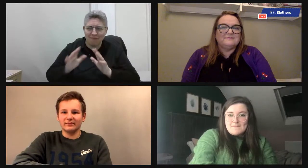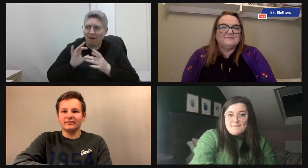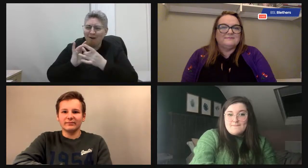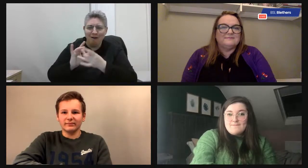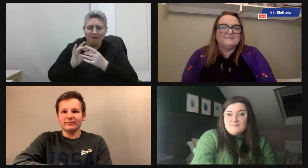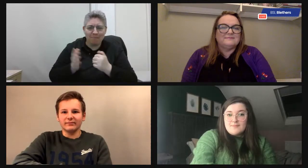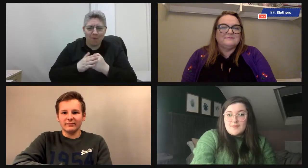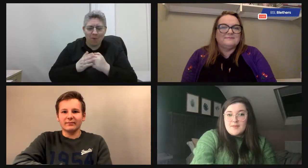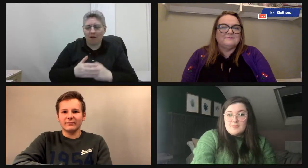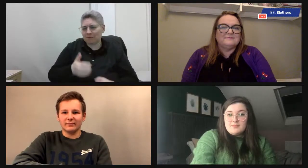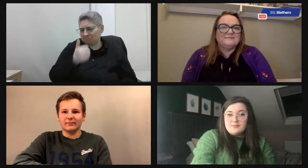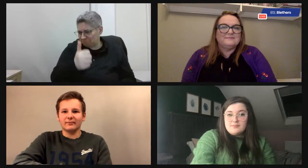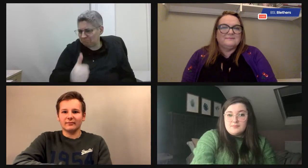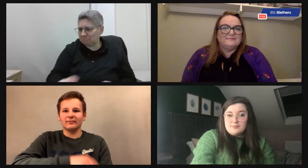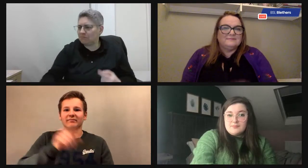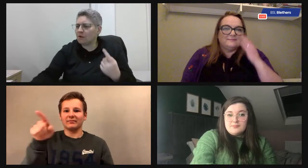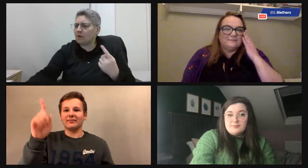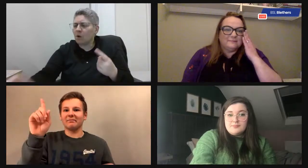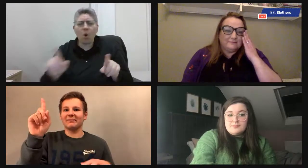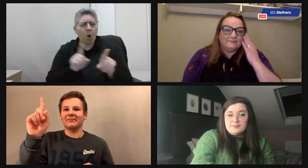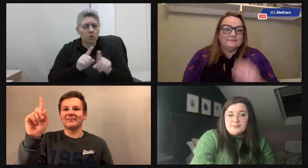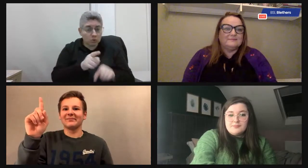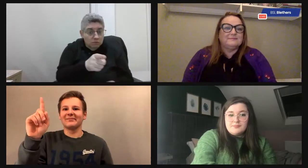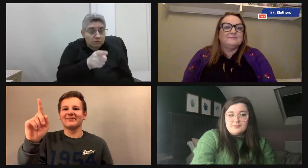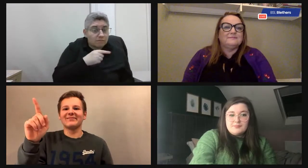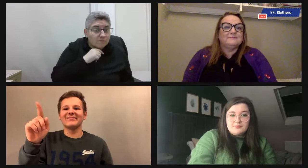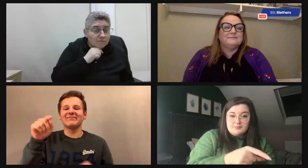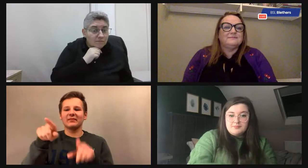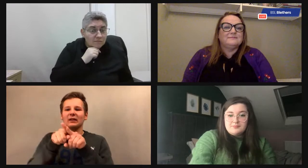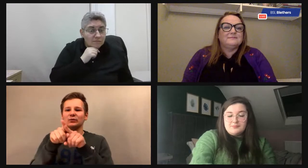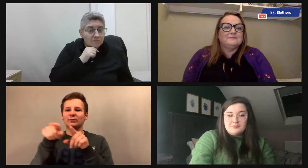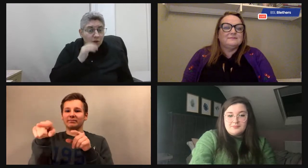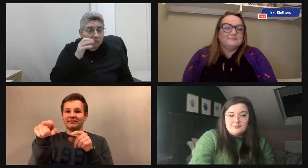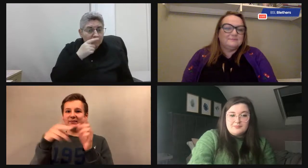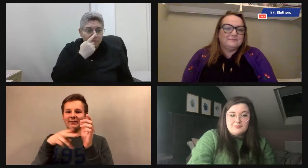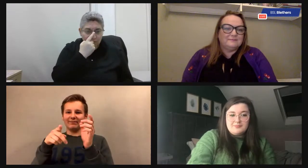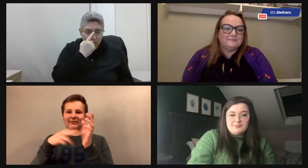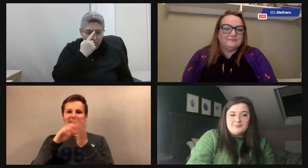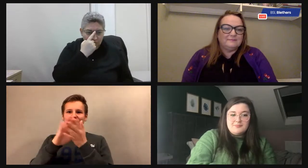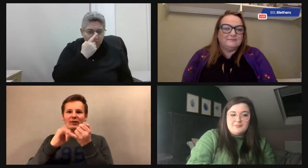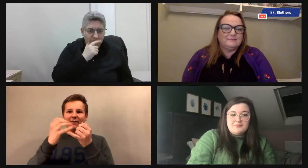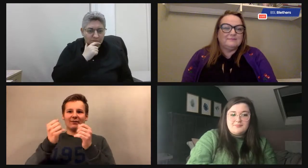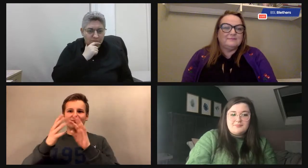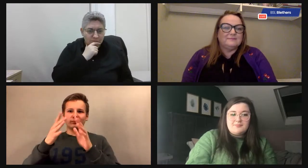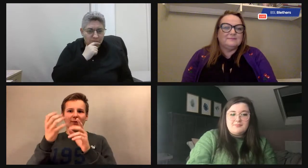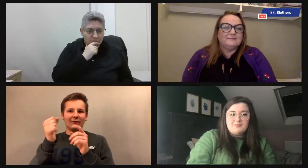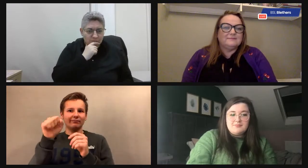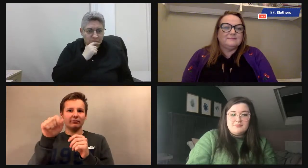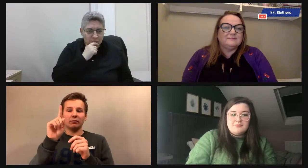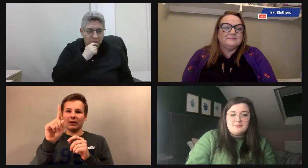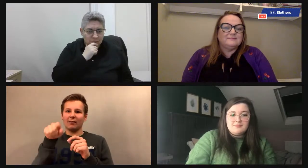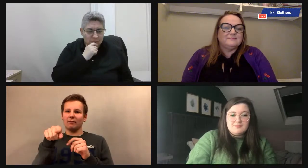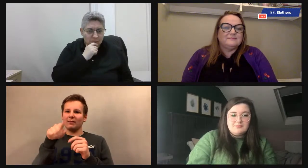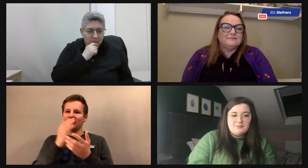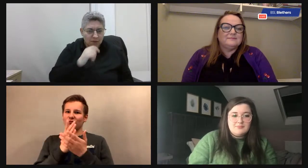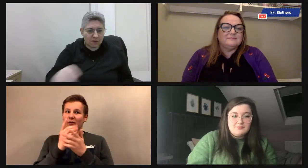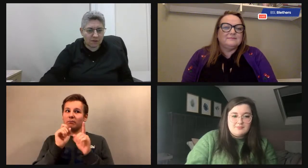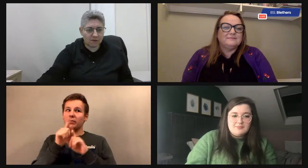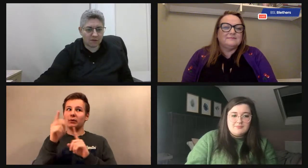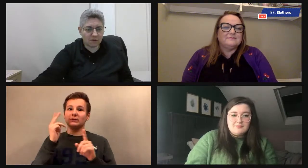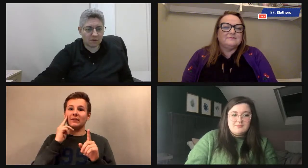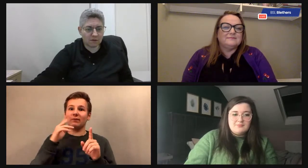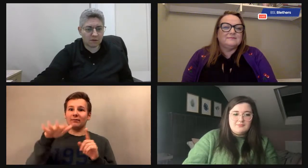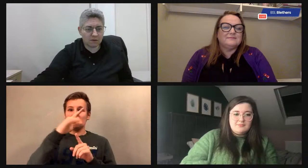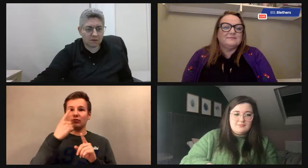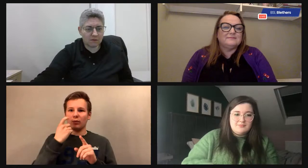that. Absolutely. Yes. Okay. So more relatable videos for young people. Kristers, yeah. Yeah, and